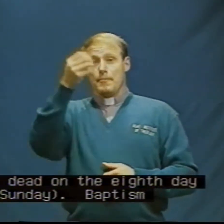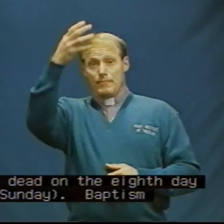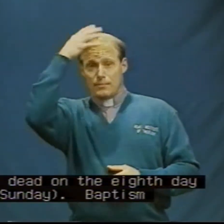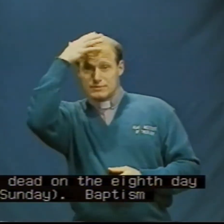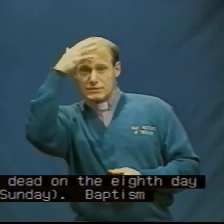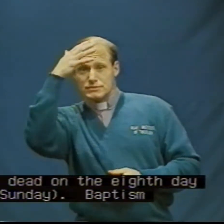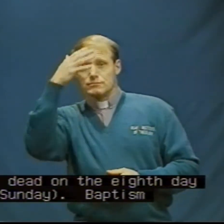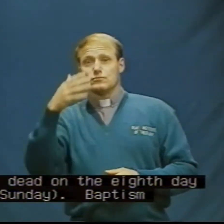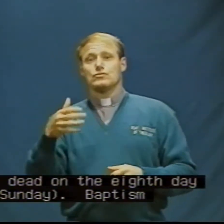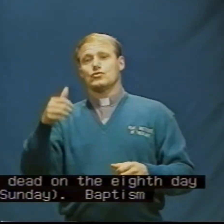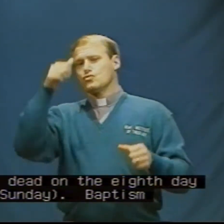Baptism